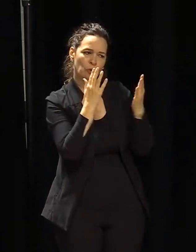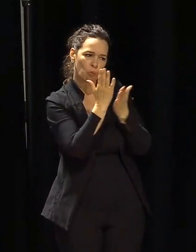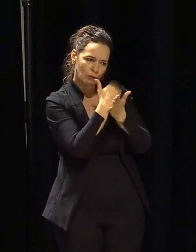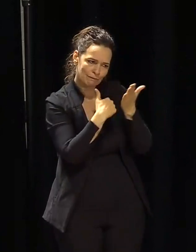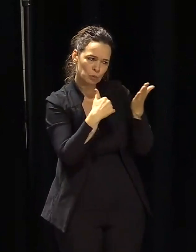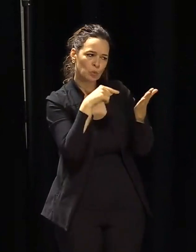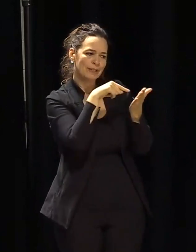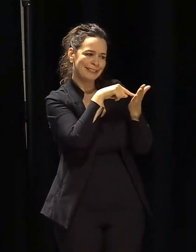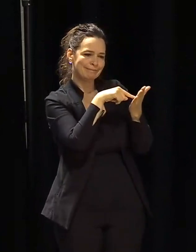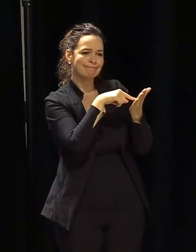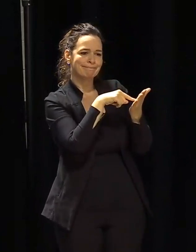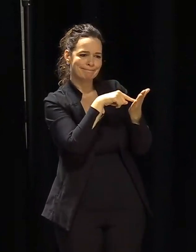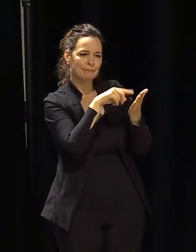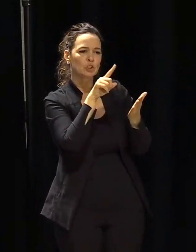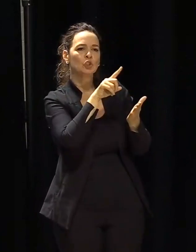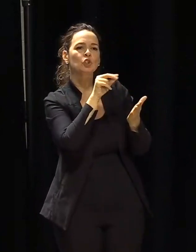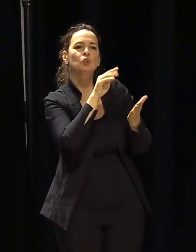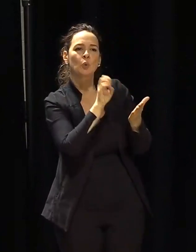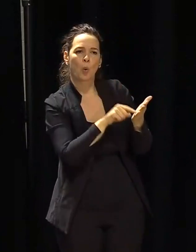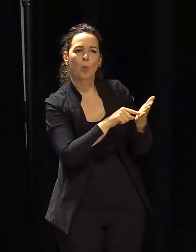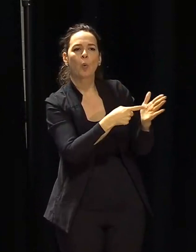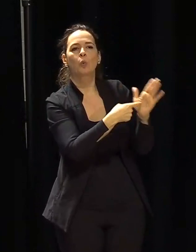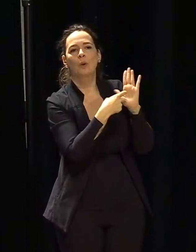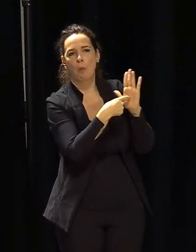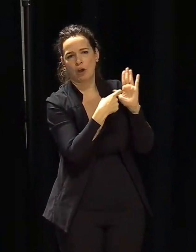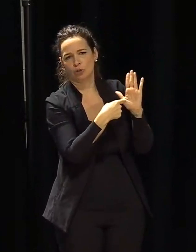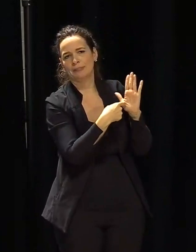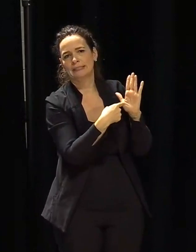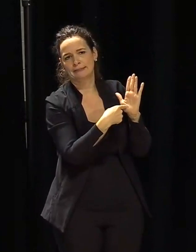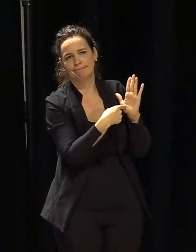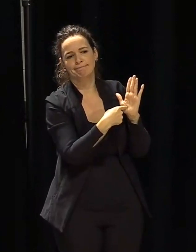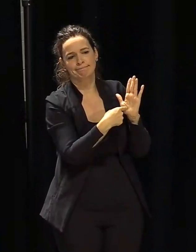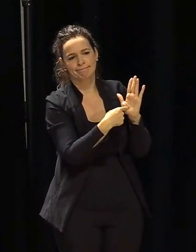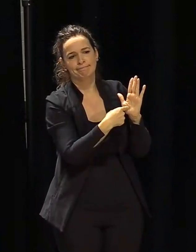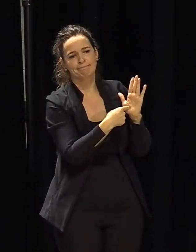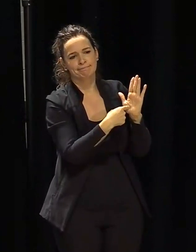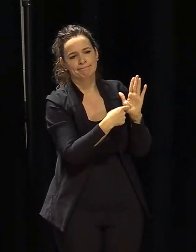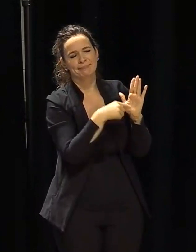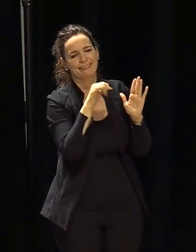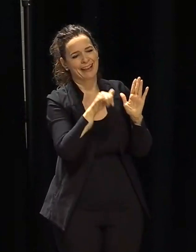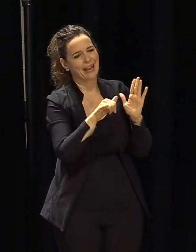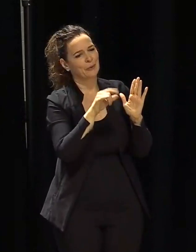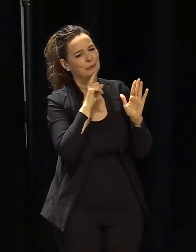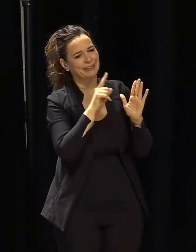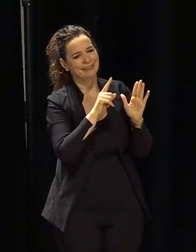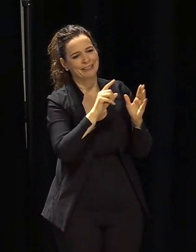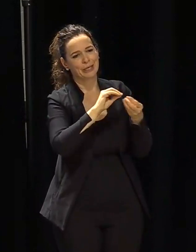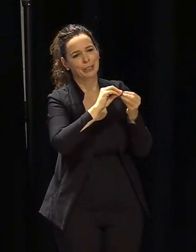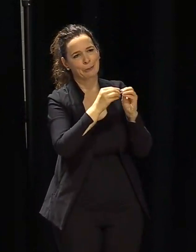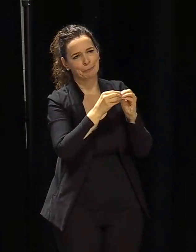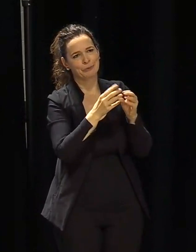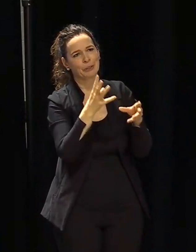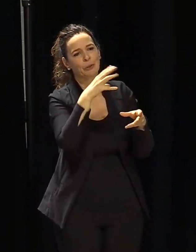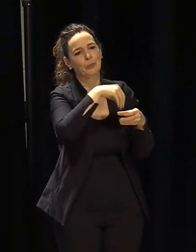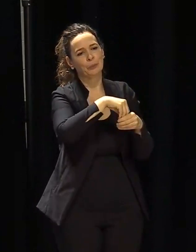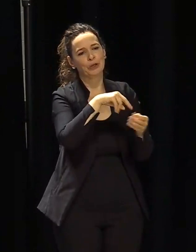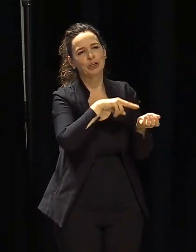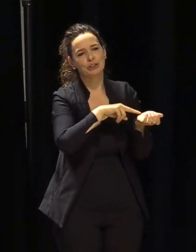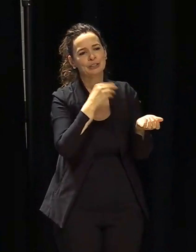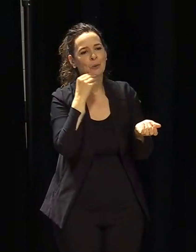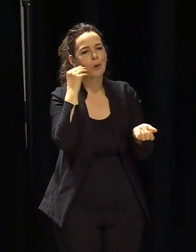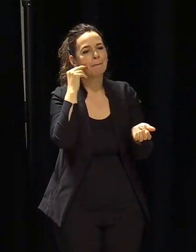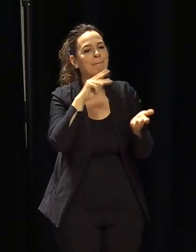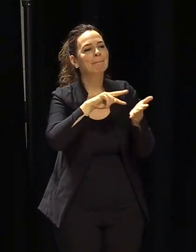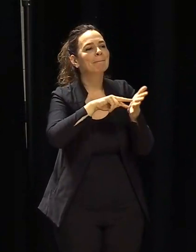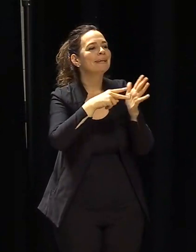been disproportionately impacted by nursing homes. And if you remove that equation, I'm sure they